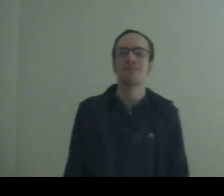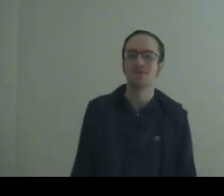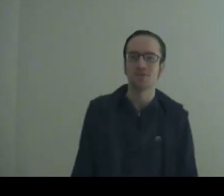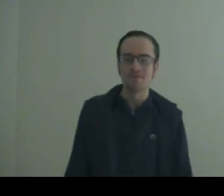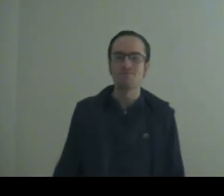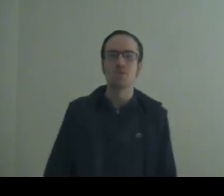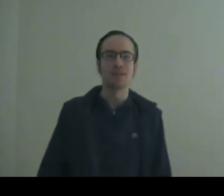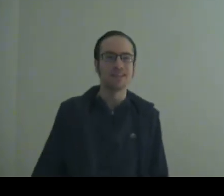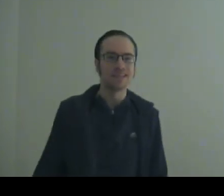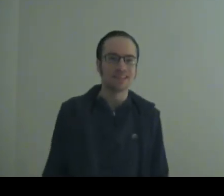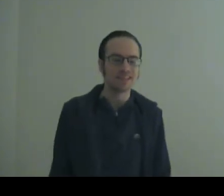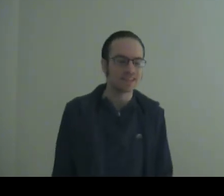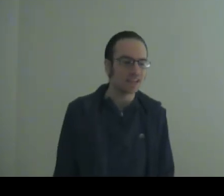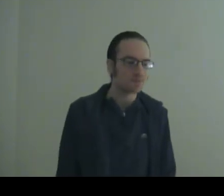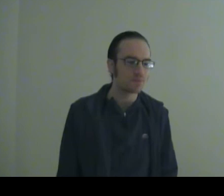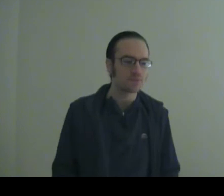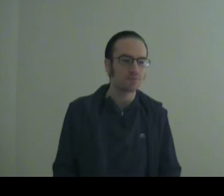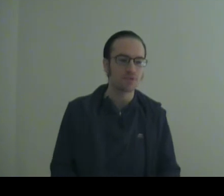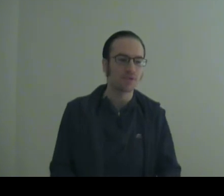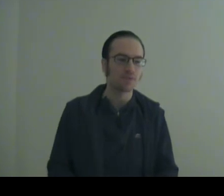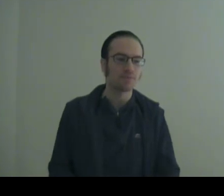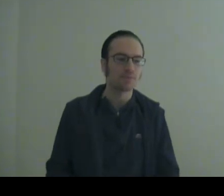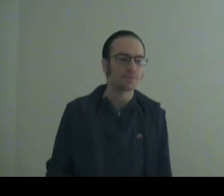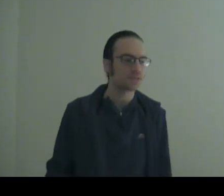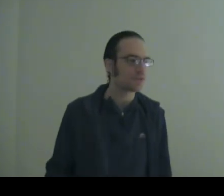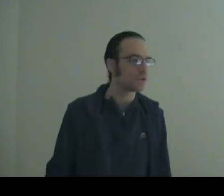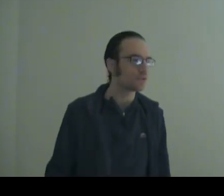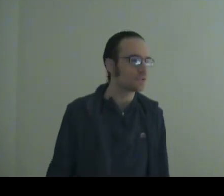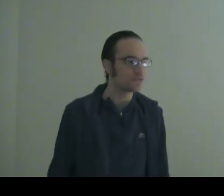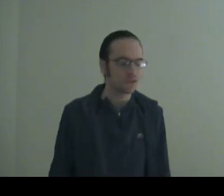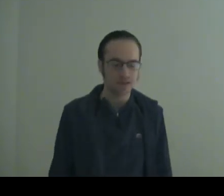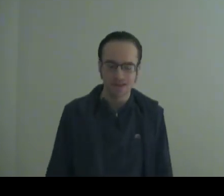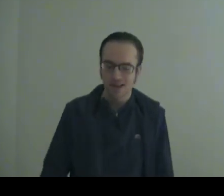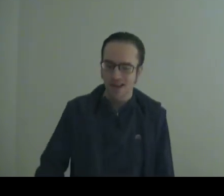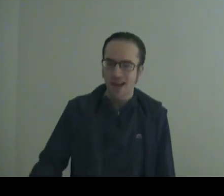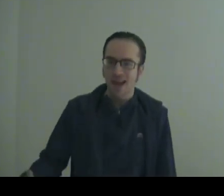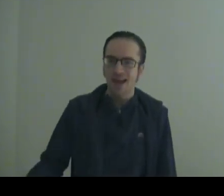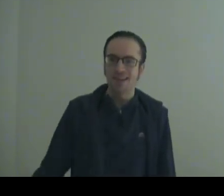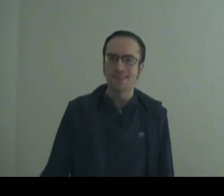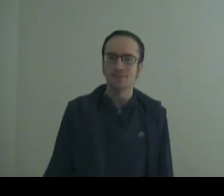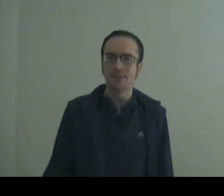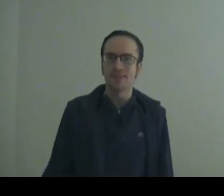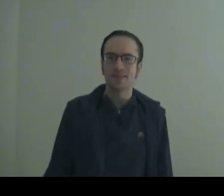to repeat it. It's pure, what's it called, golden years, I think. With, you